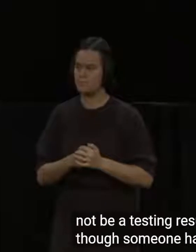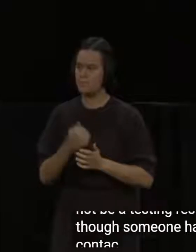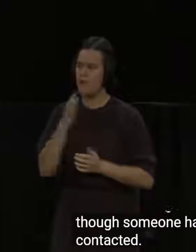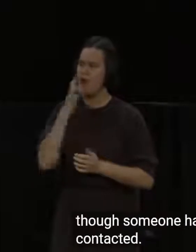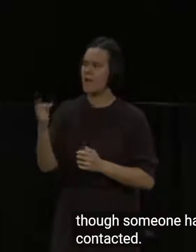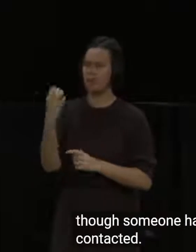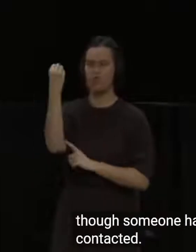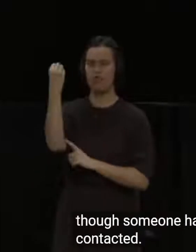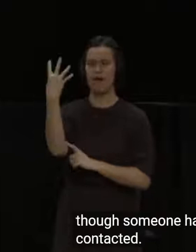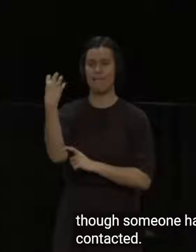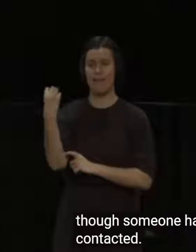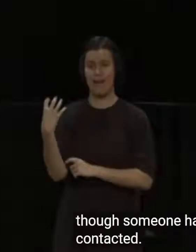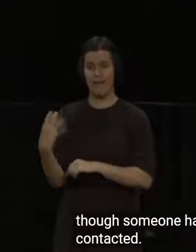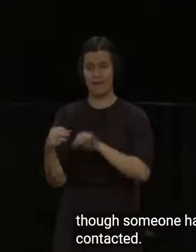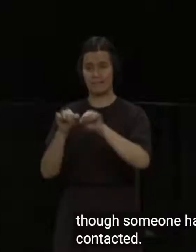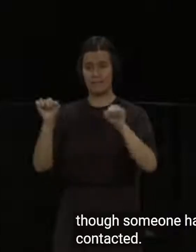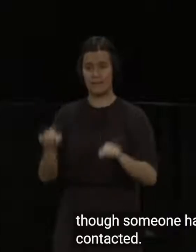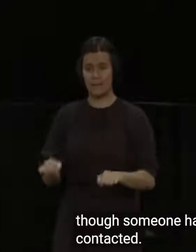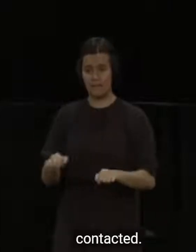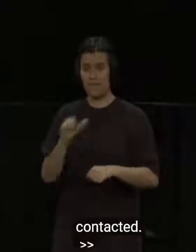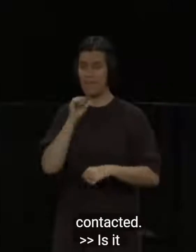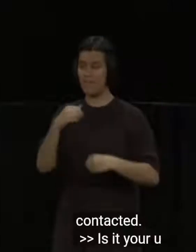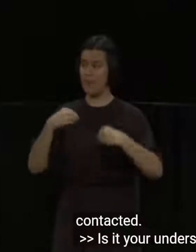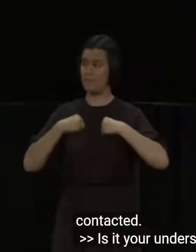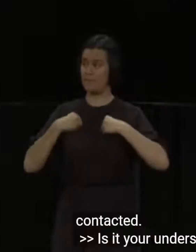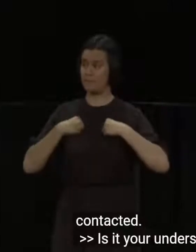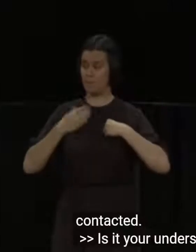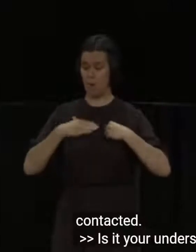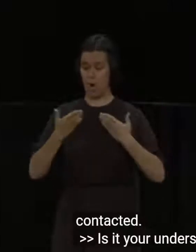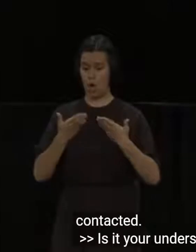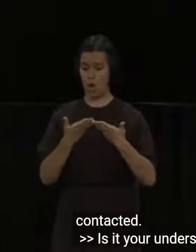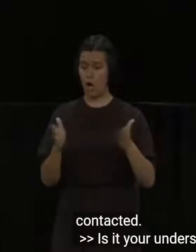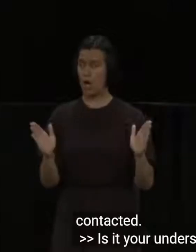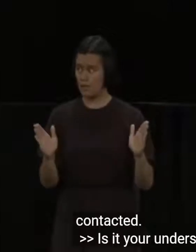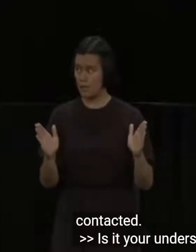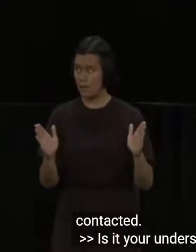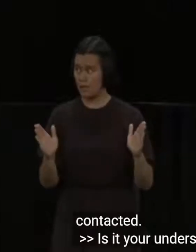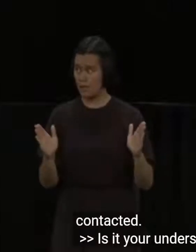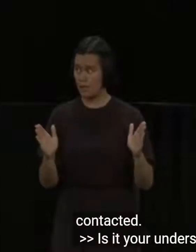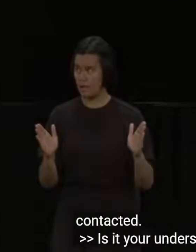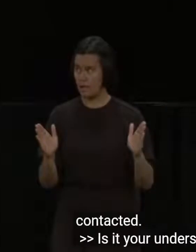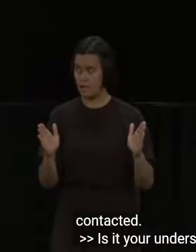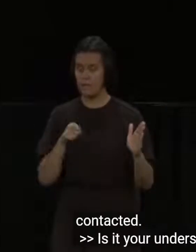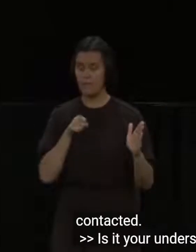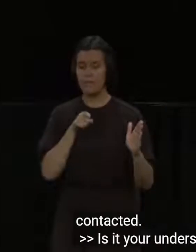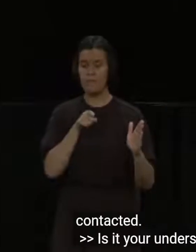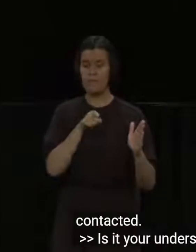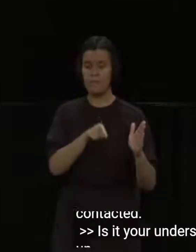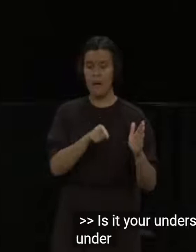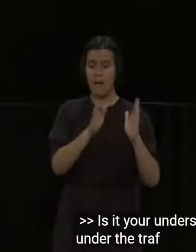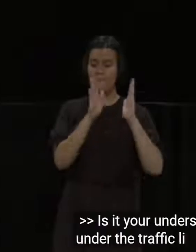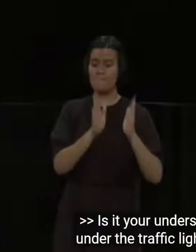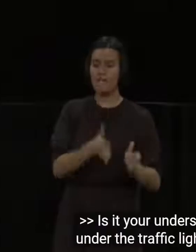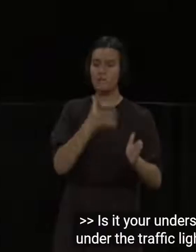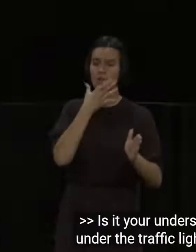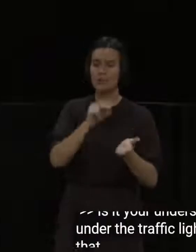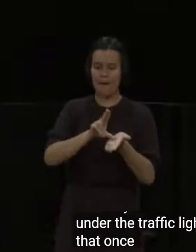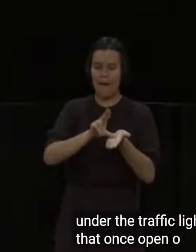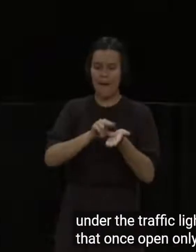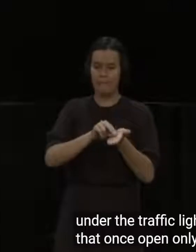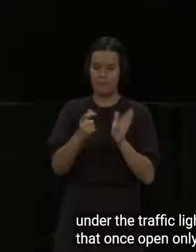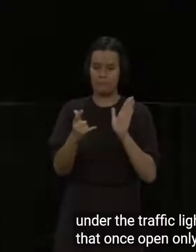system, businesses that want to open only to vaccinated people will have to, verify that the passes are accurate through using that